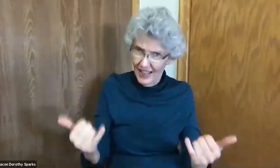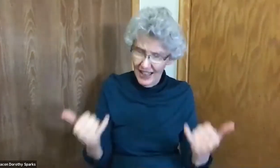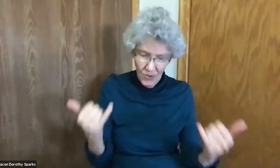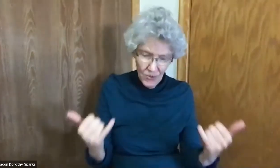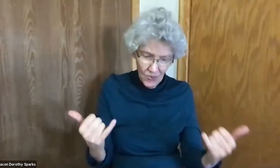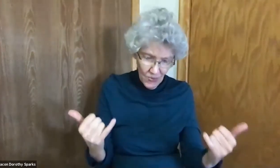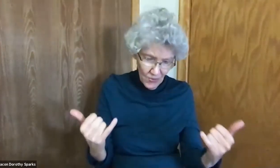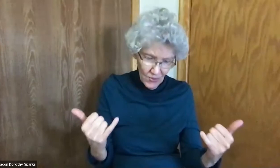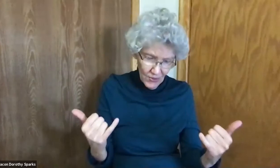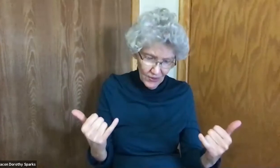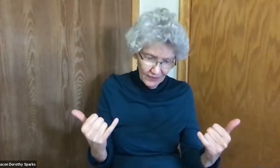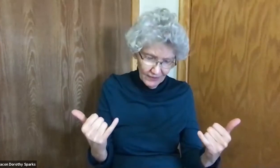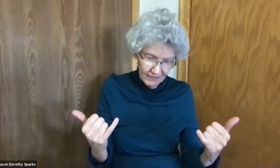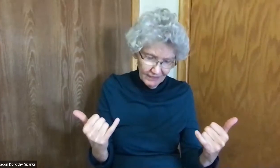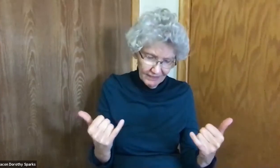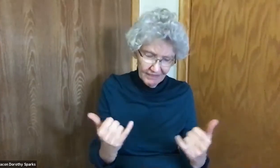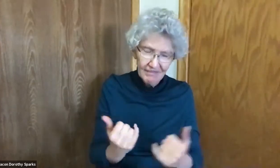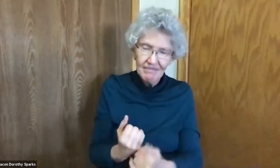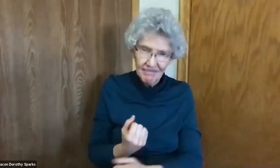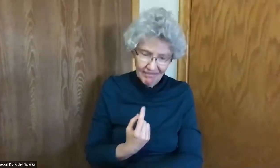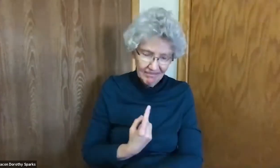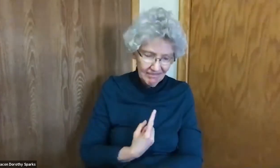even here and now.